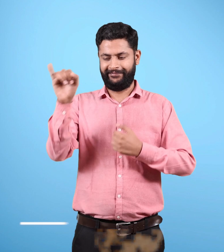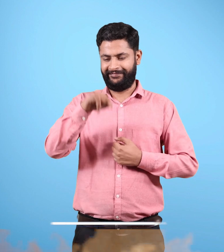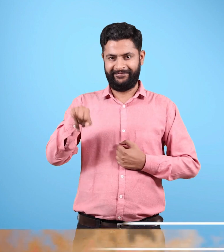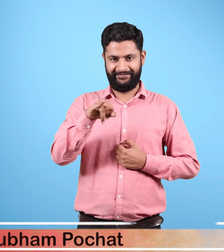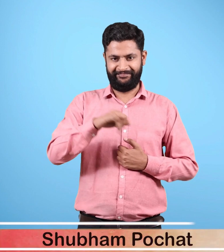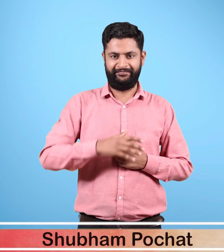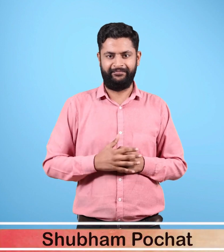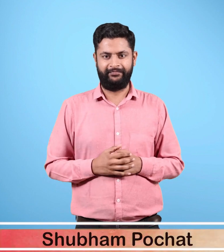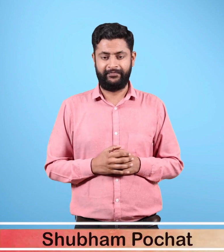CIET